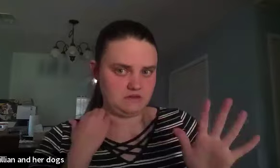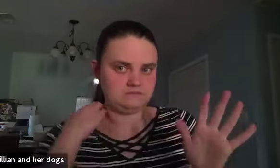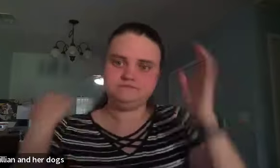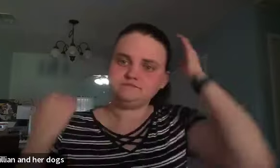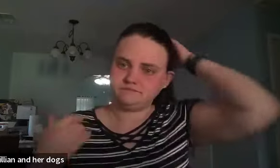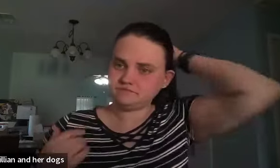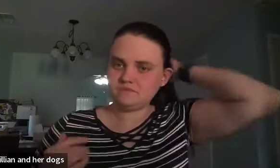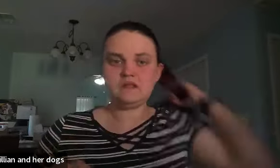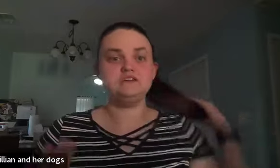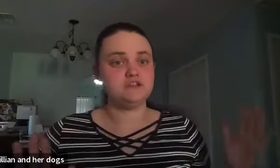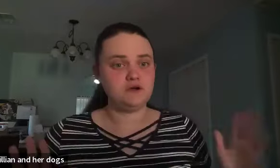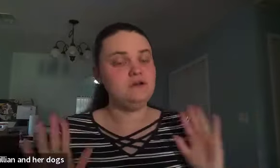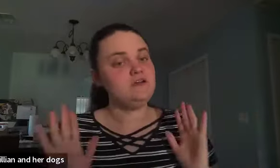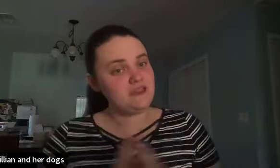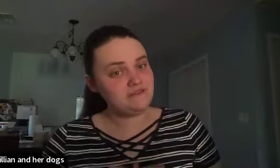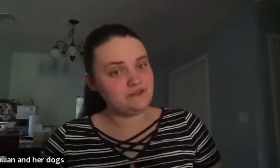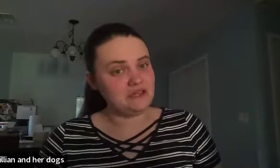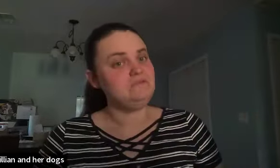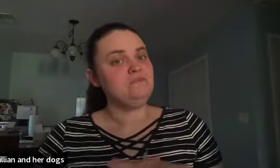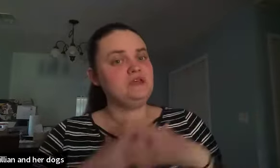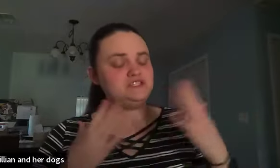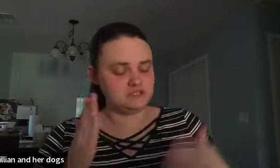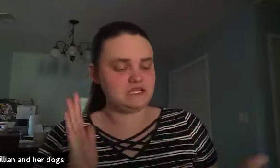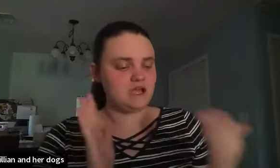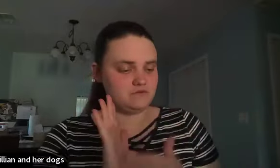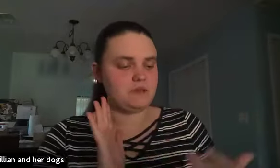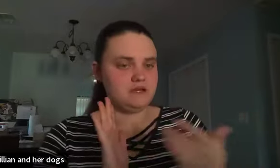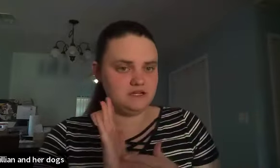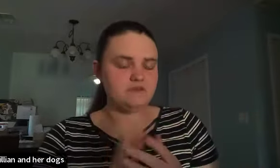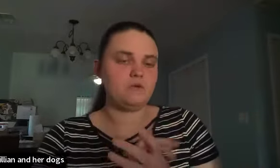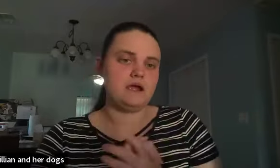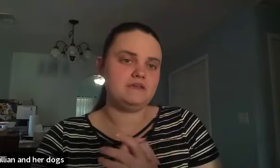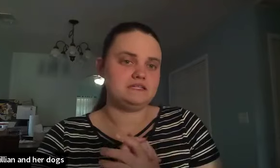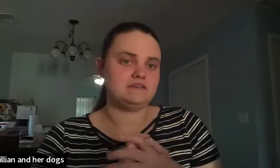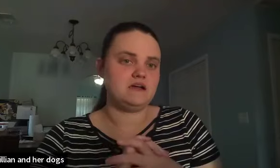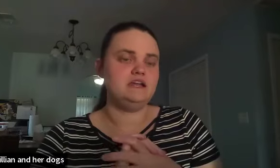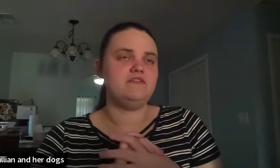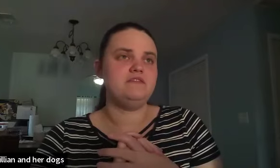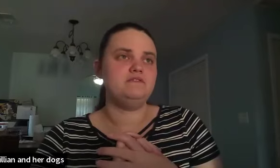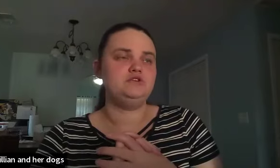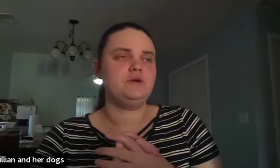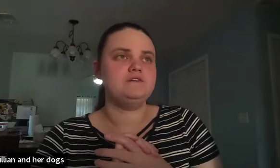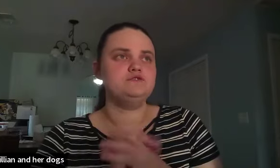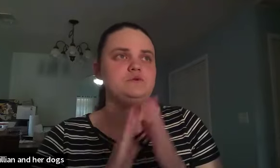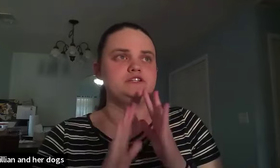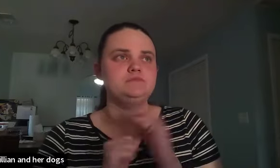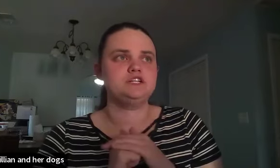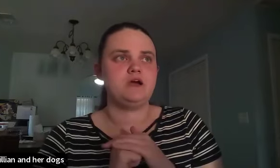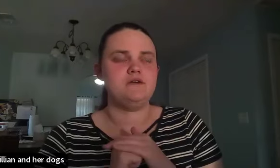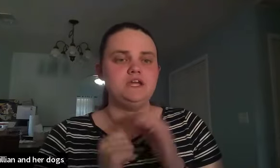okay? So thankfully, it starts to get kind of repetitive in the way that it's signed, and you don't have to worry too much about having